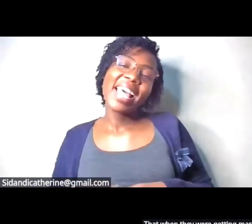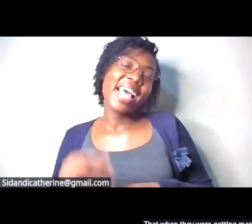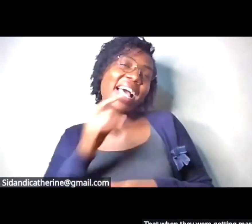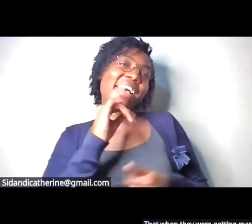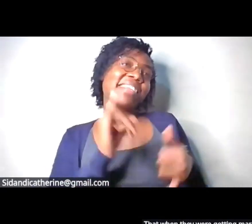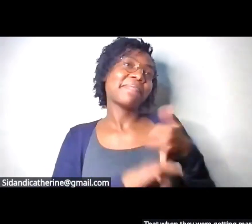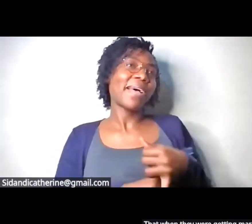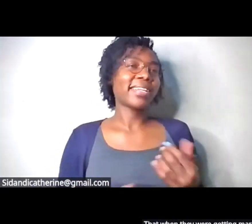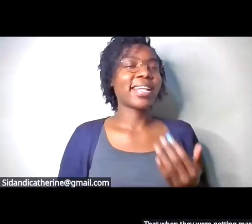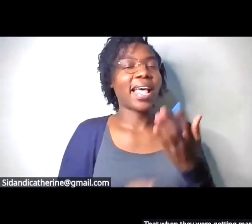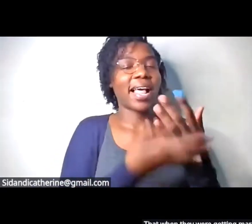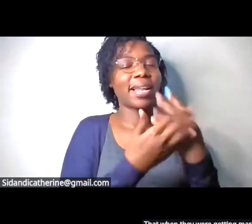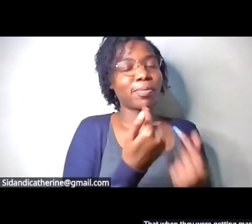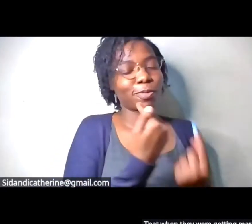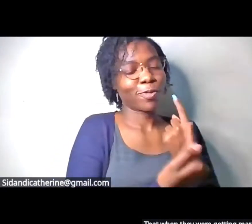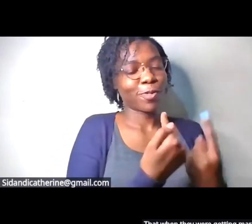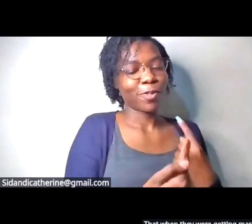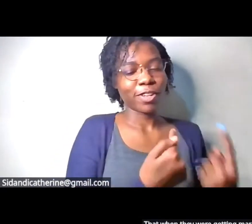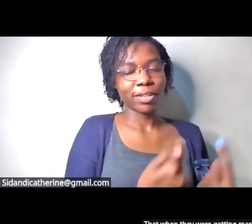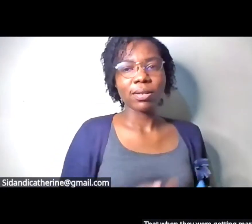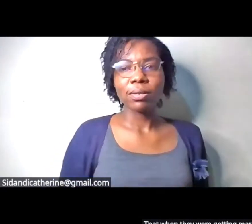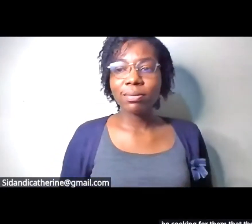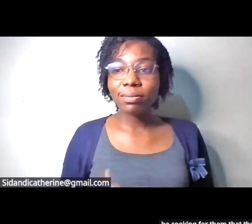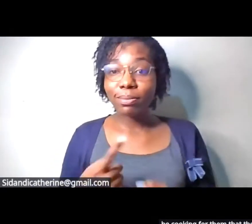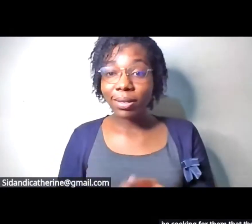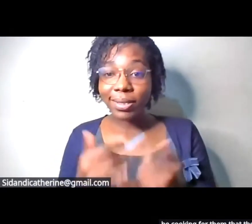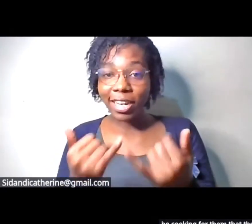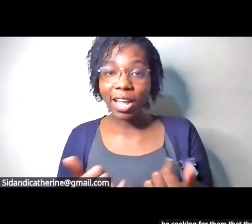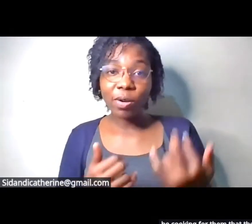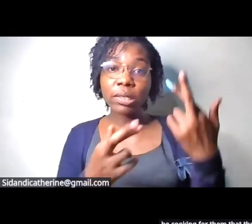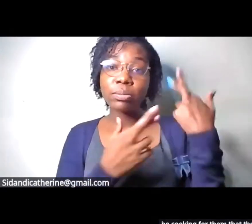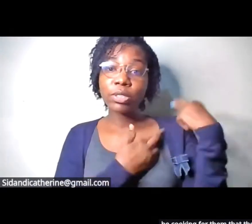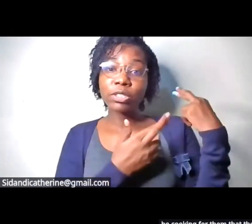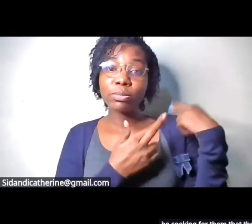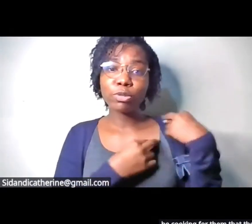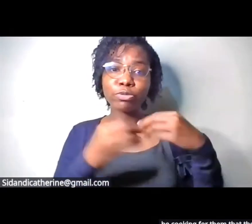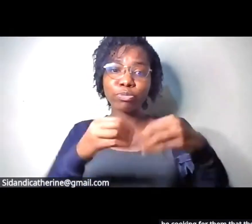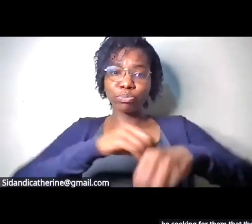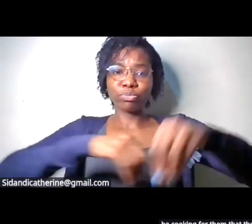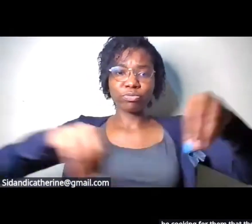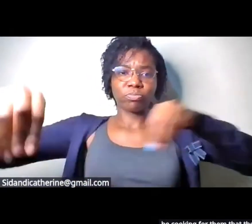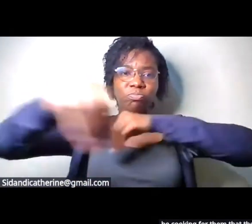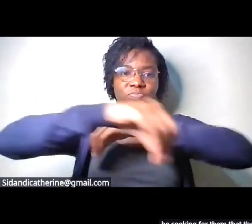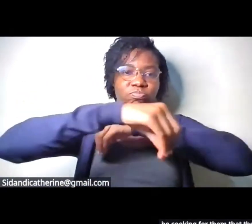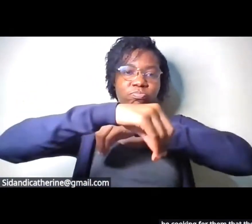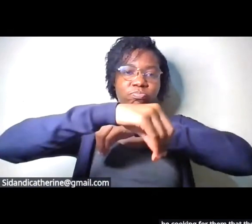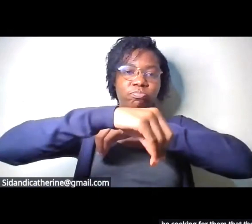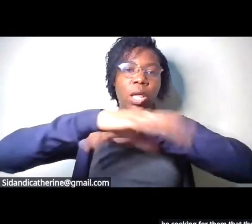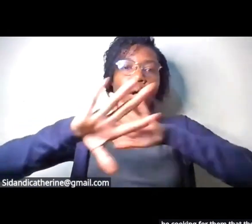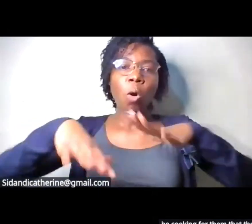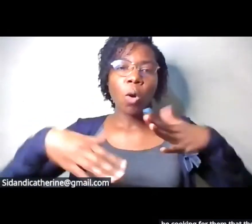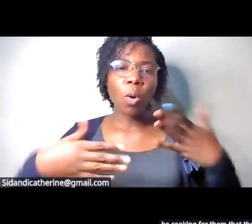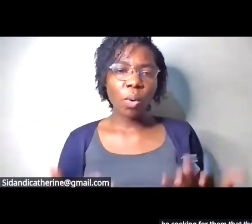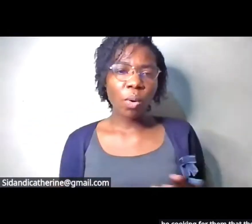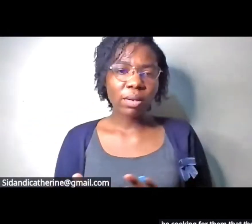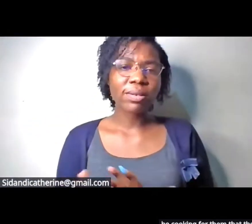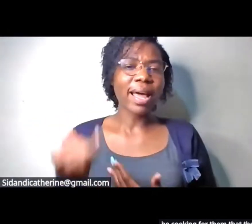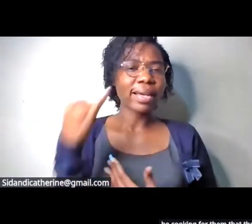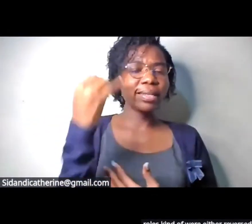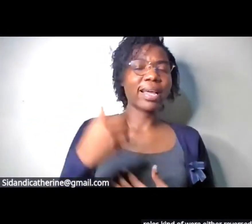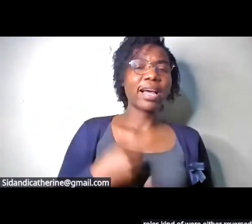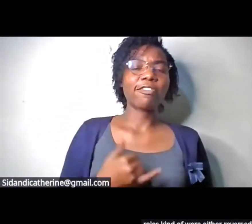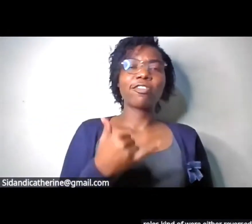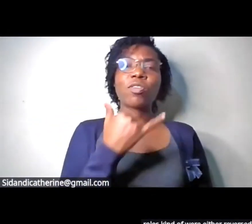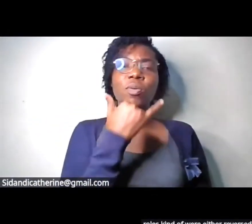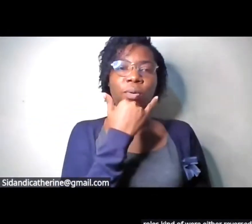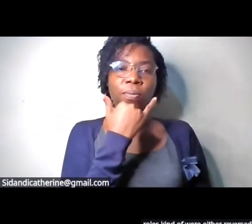them. It is like the roles kind of were either reversed or they got the concept wrong. So the moment they hit the road